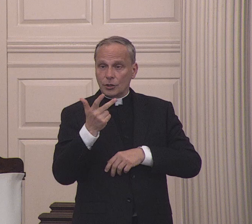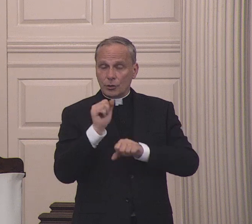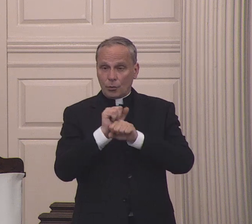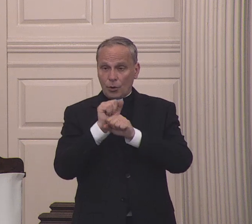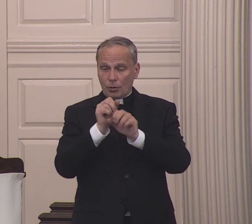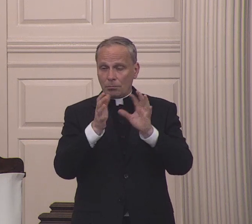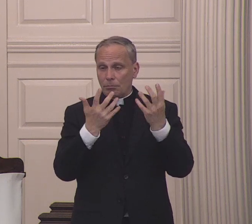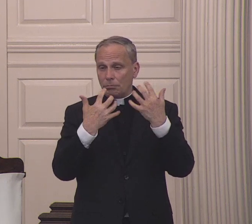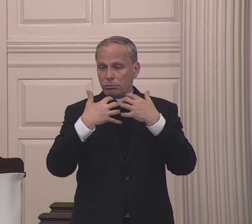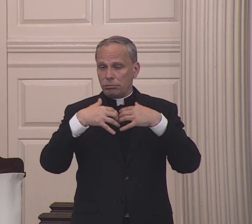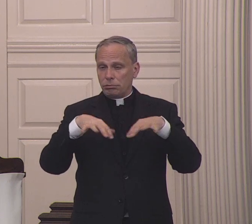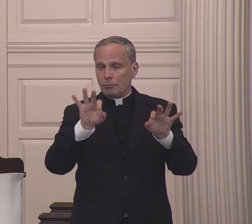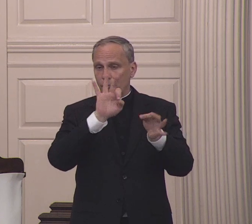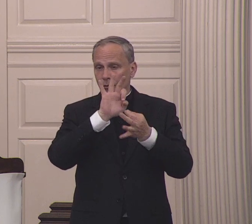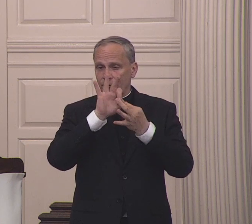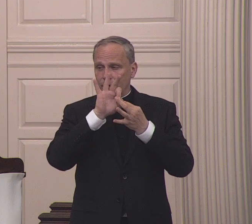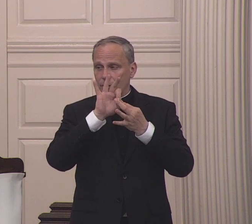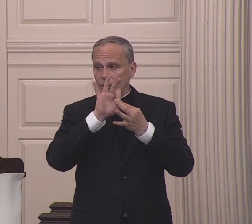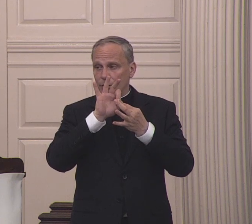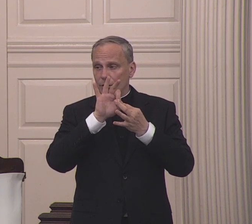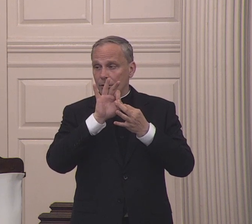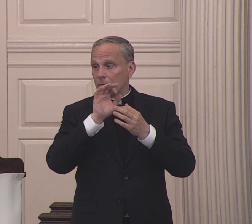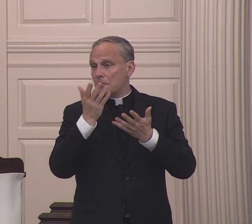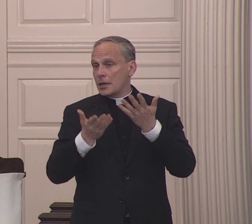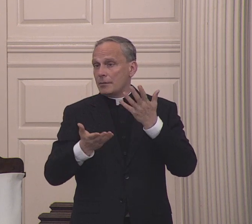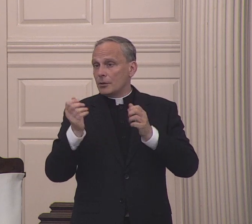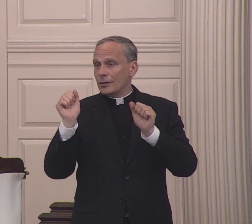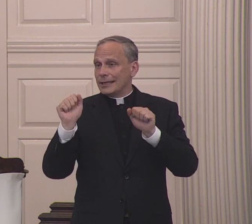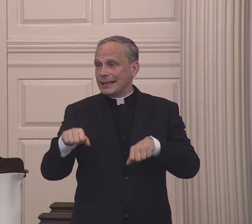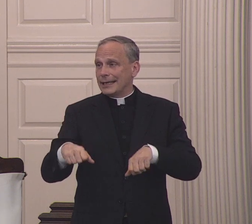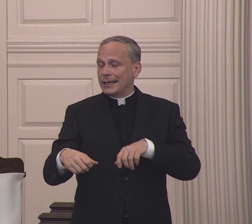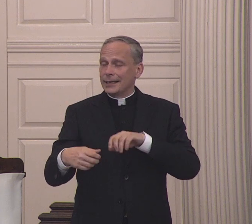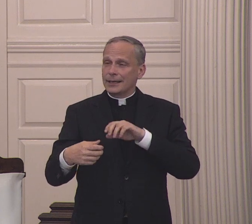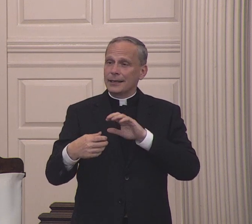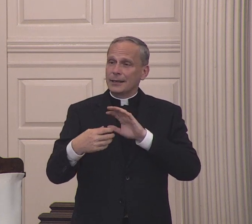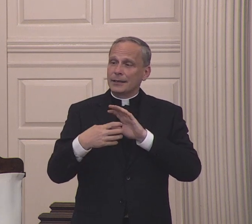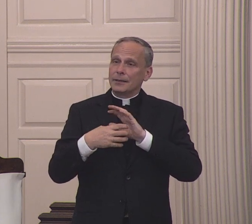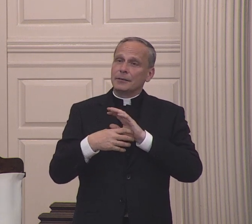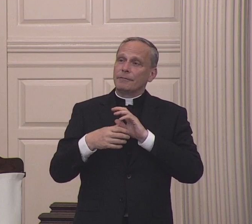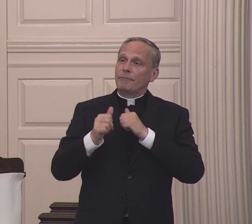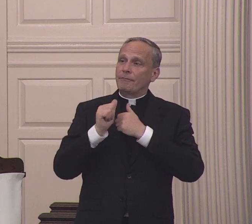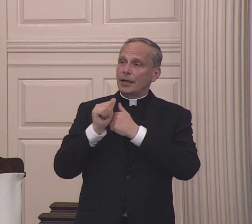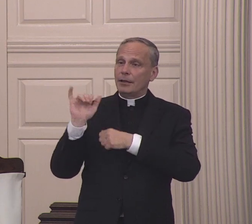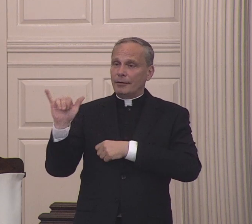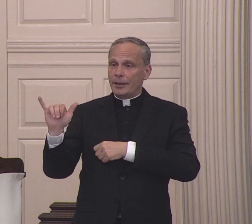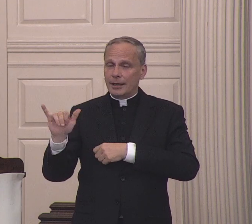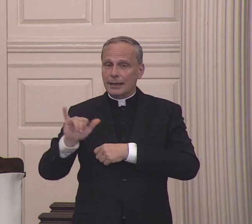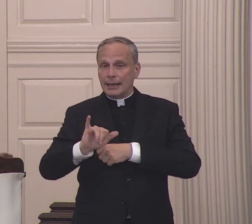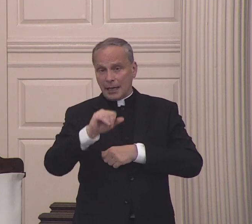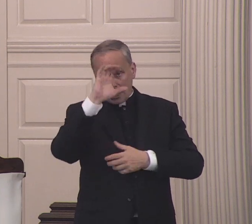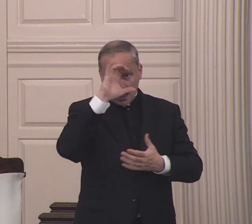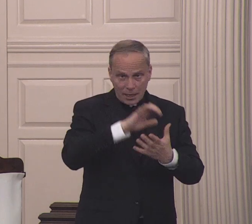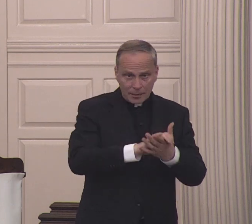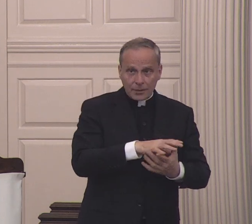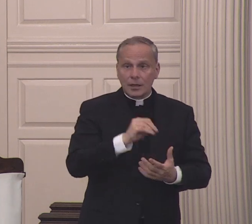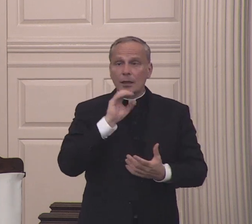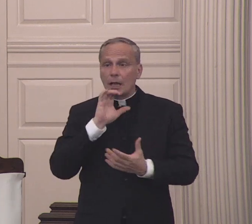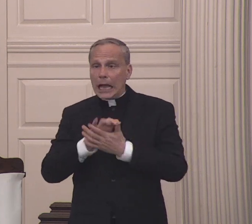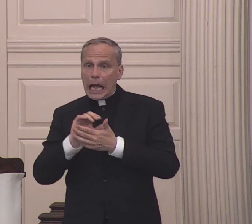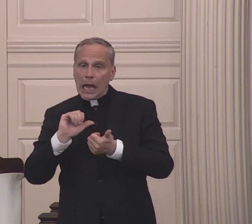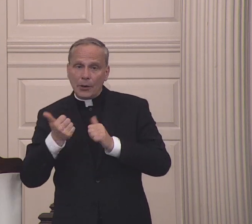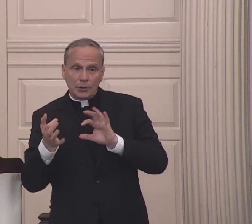harmony. We can maybe copy something in our relationships as husband and wife. How do you